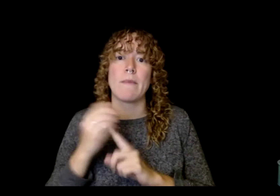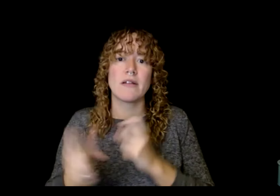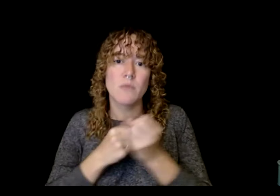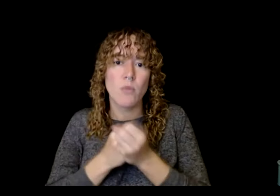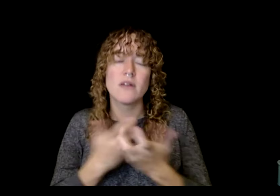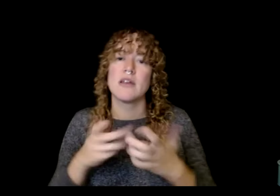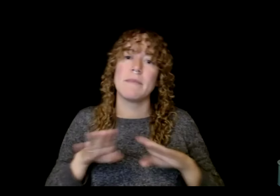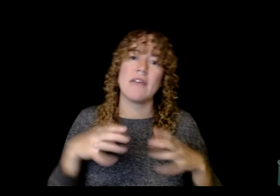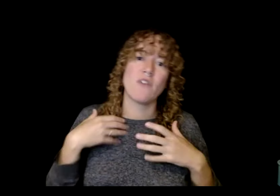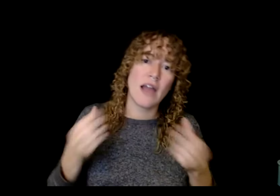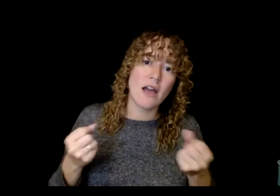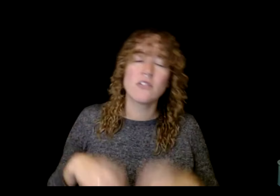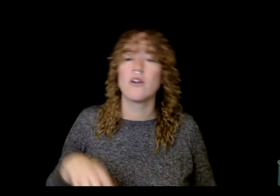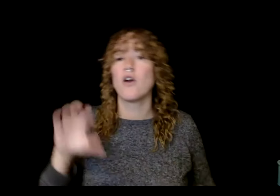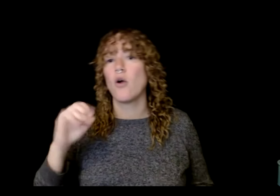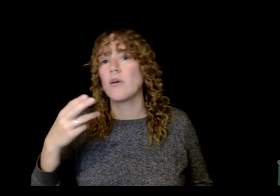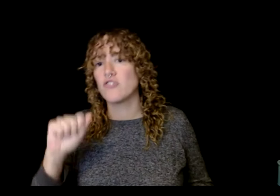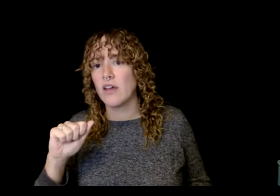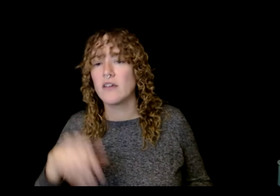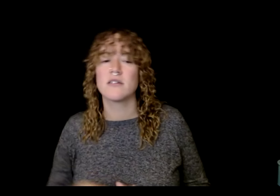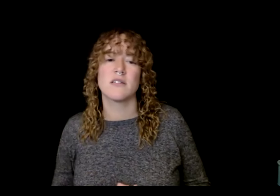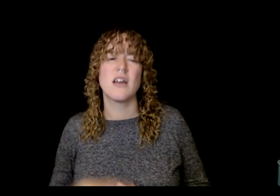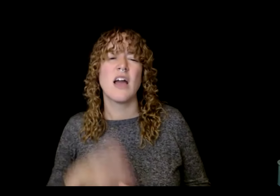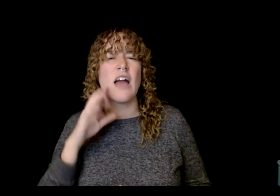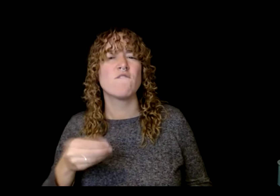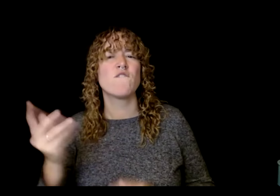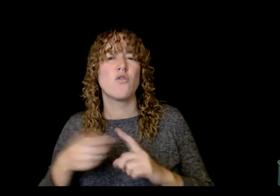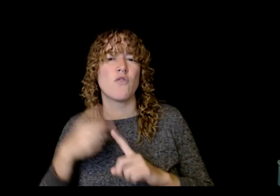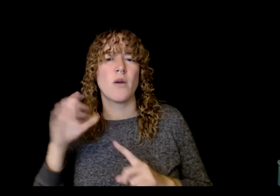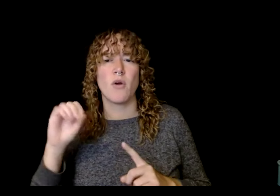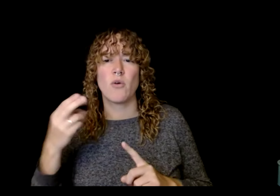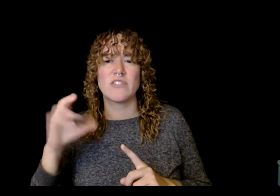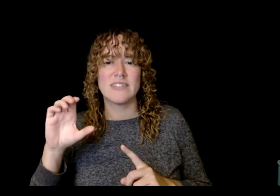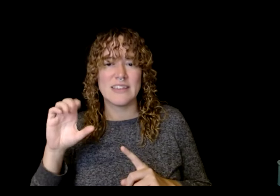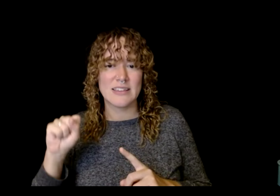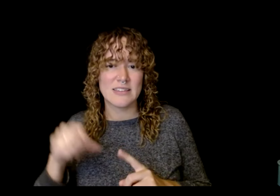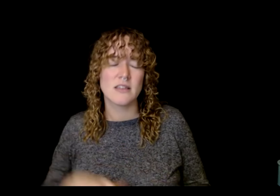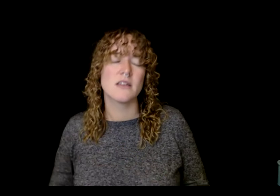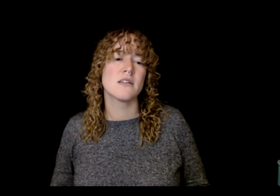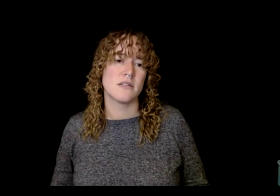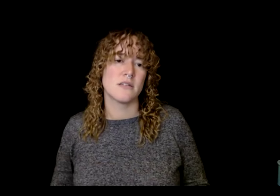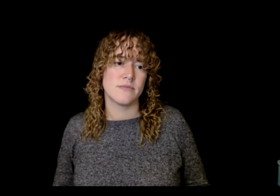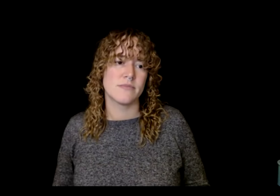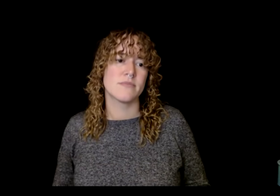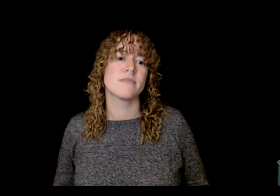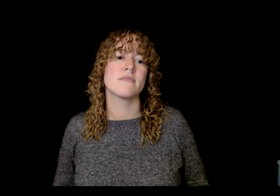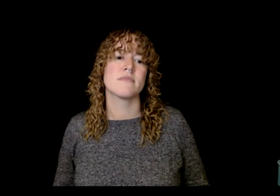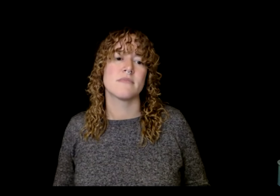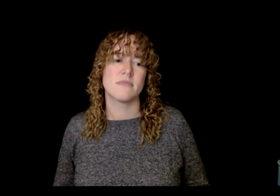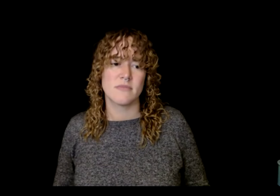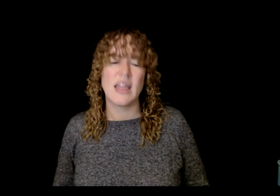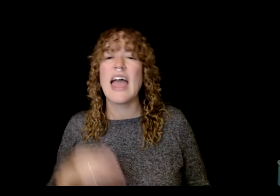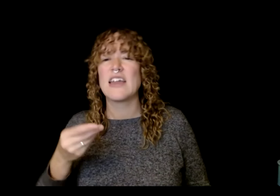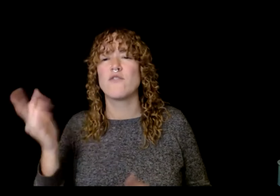OHA. There's a few pieces to be administered by OHCS and a few components, I believe, for the